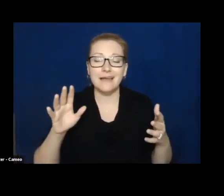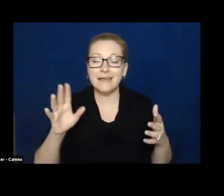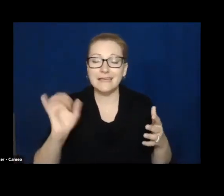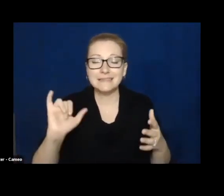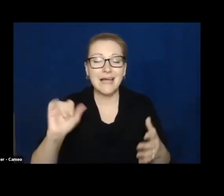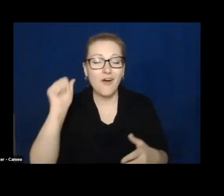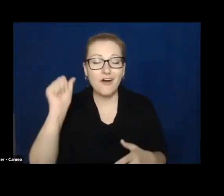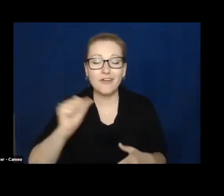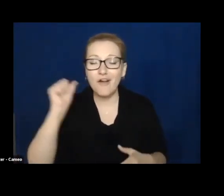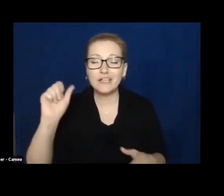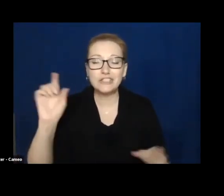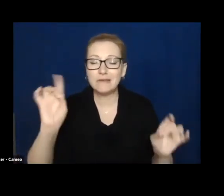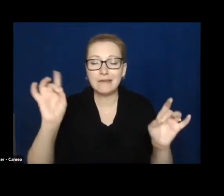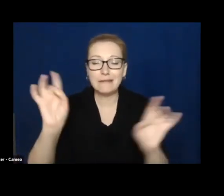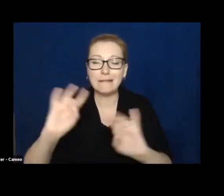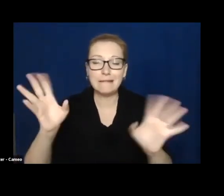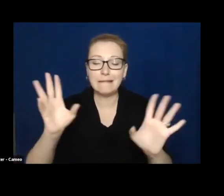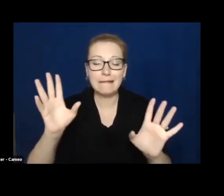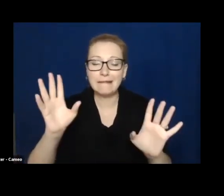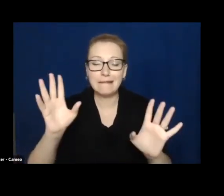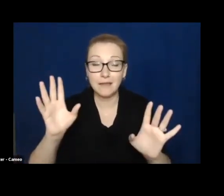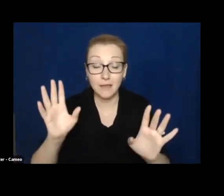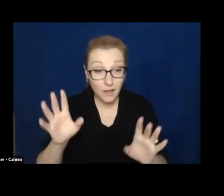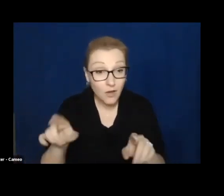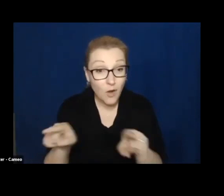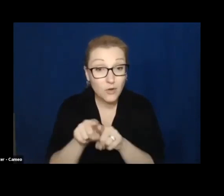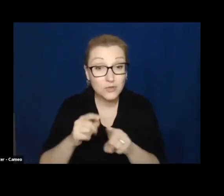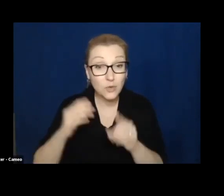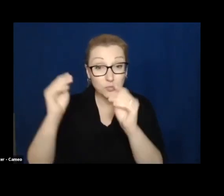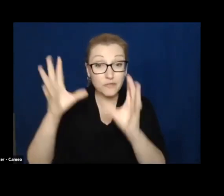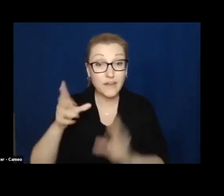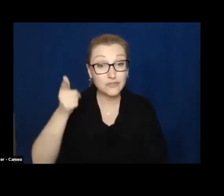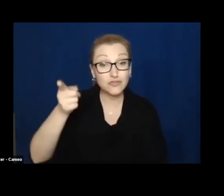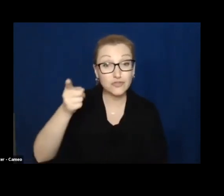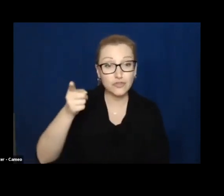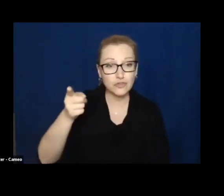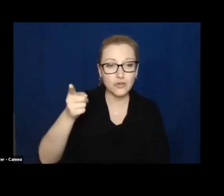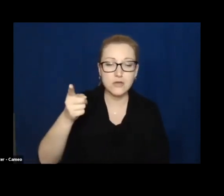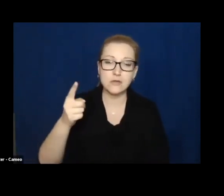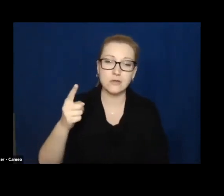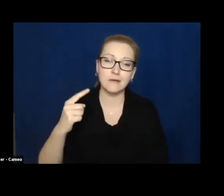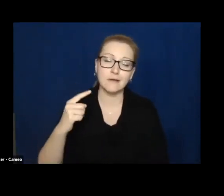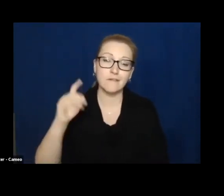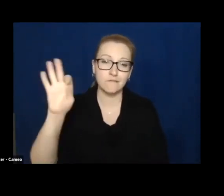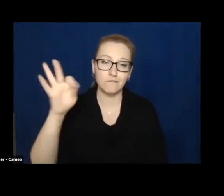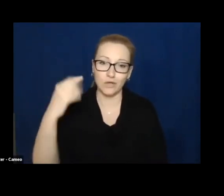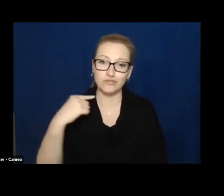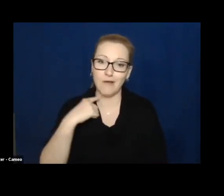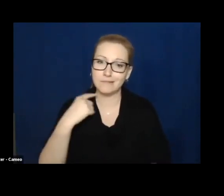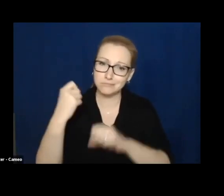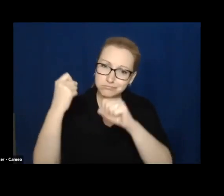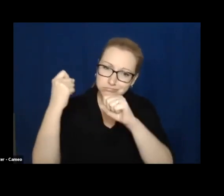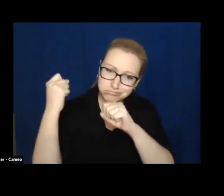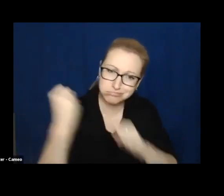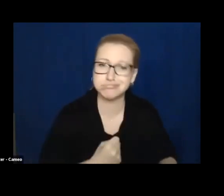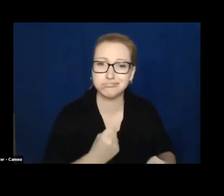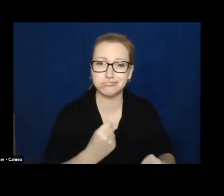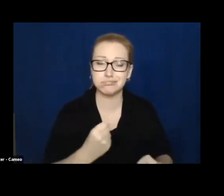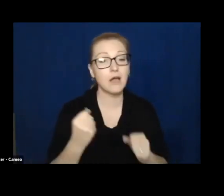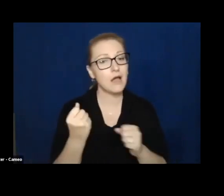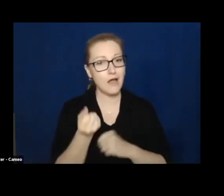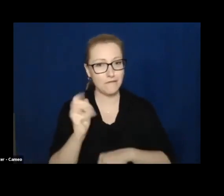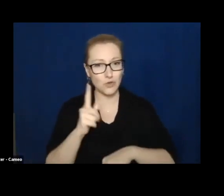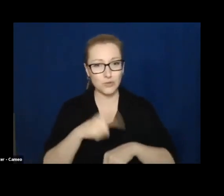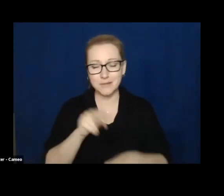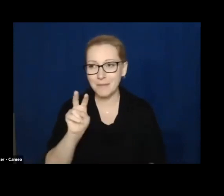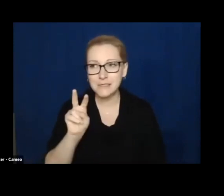nightmare. And not to mention my chef, my professor, he had a heavy, heavy French accent. A few times I did get